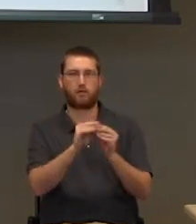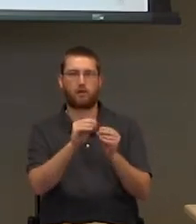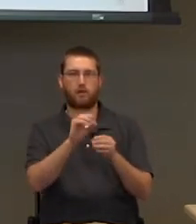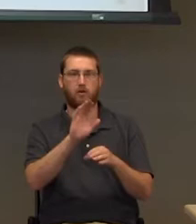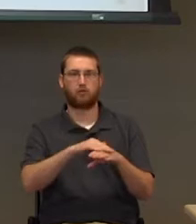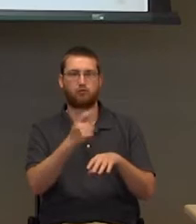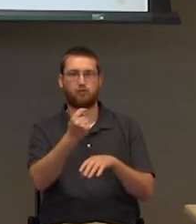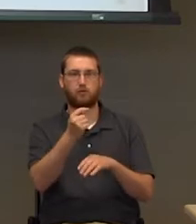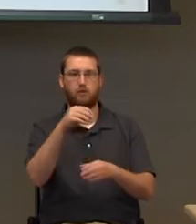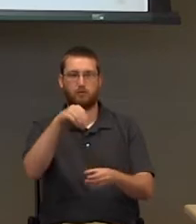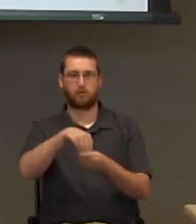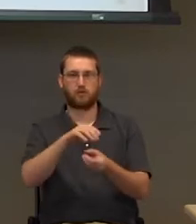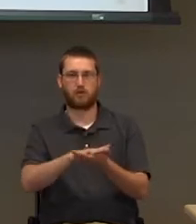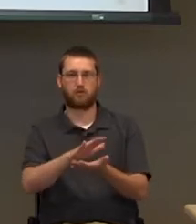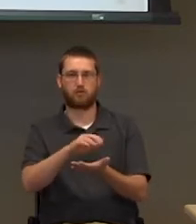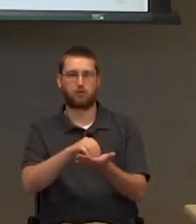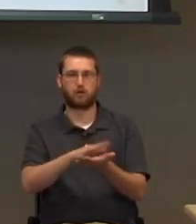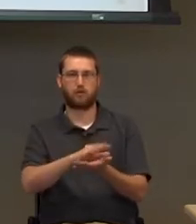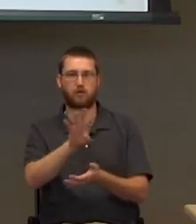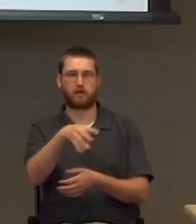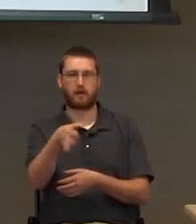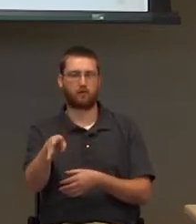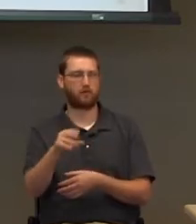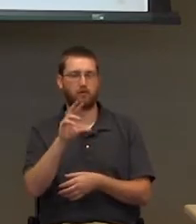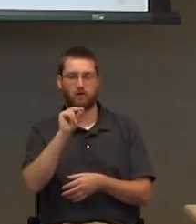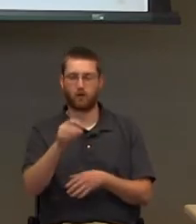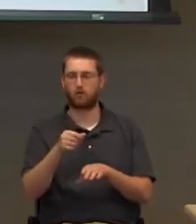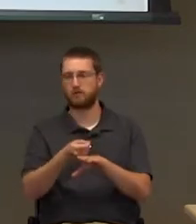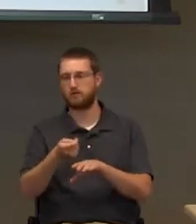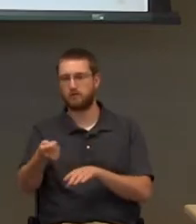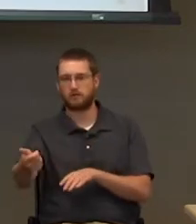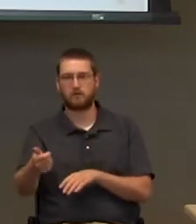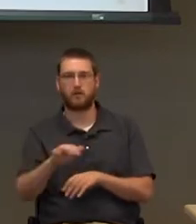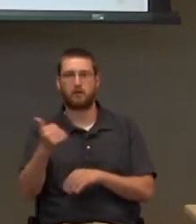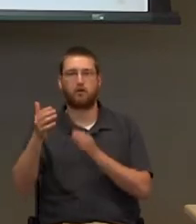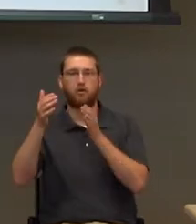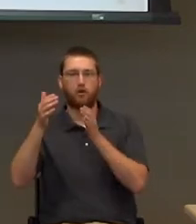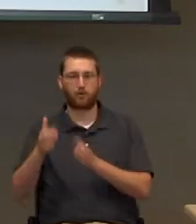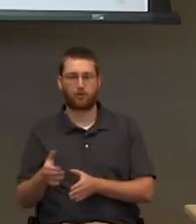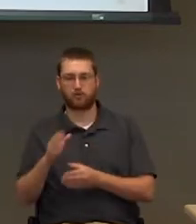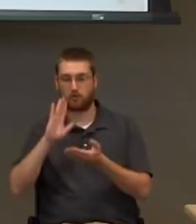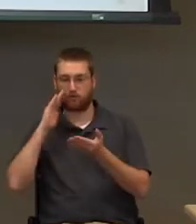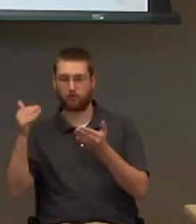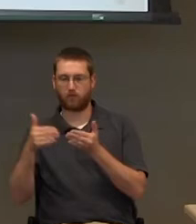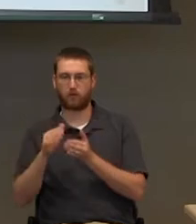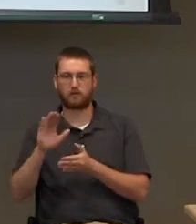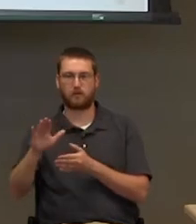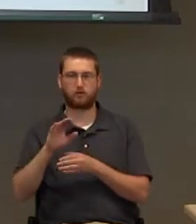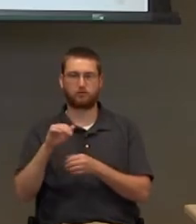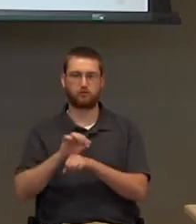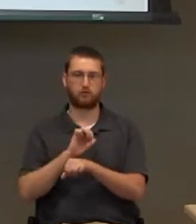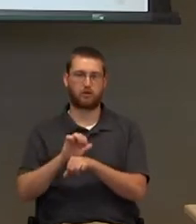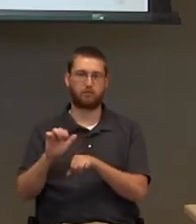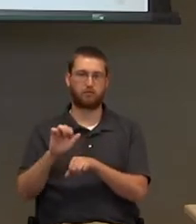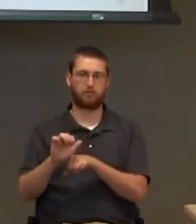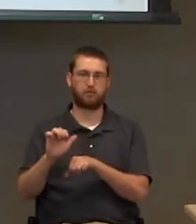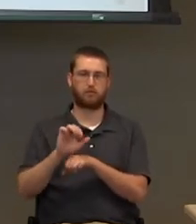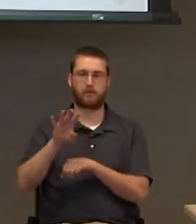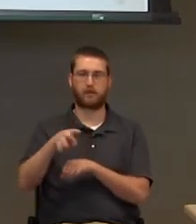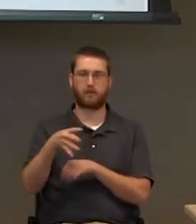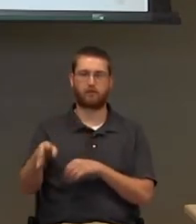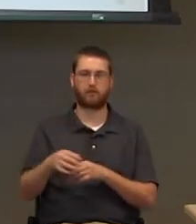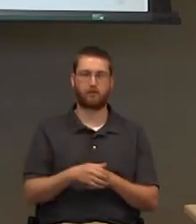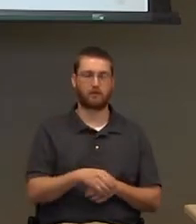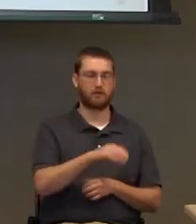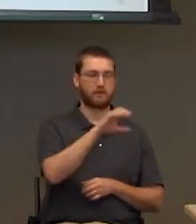calendar. You outsource that to someone who can focus on that stuff, which is what should be their job. And then your CEO